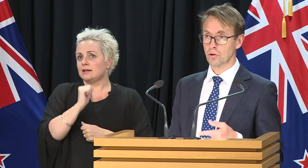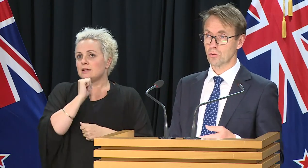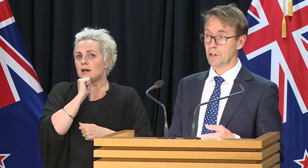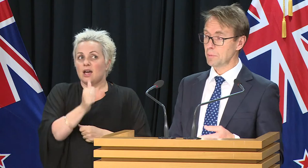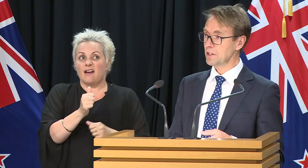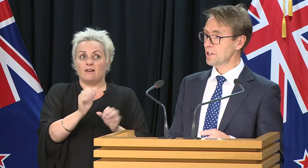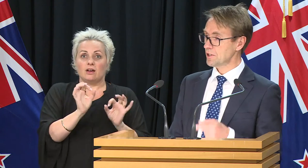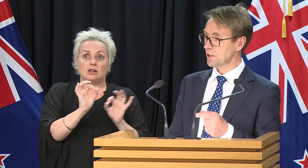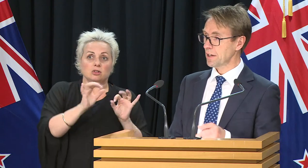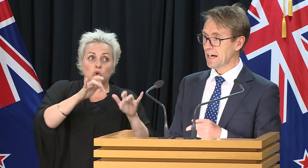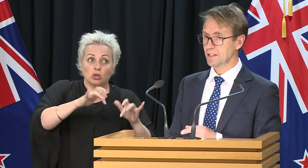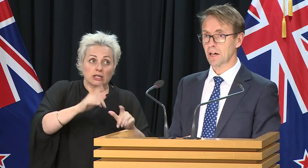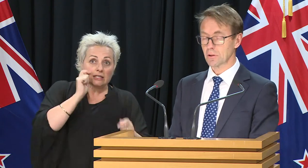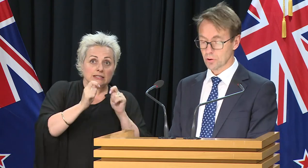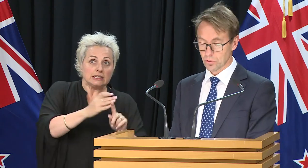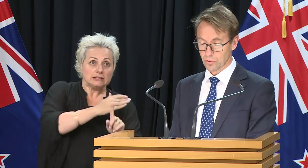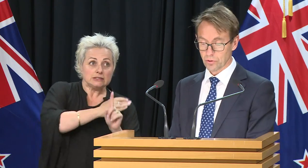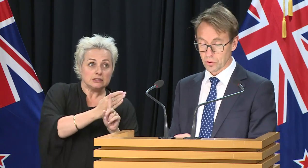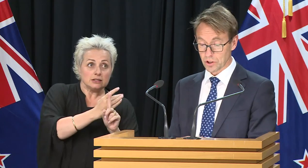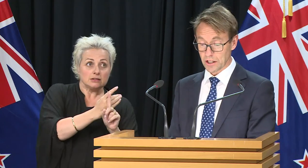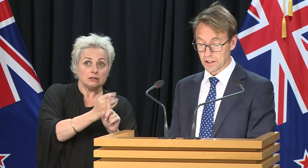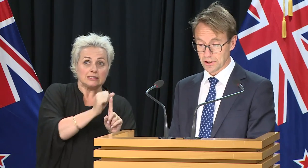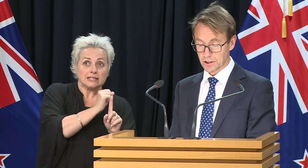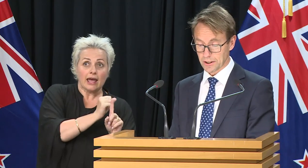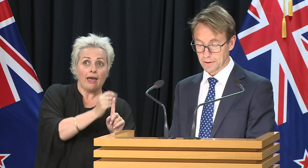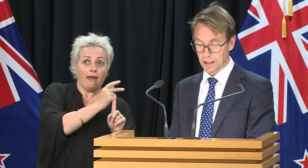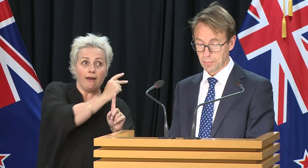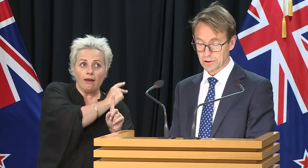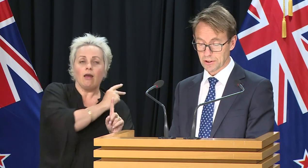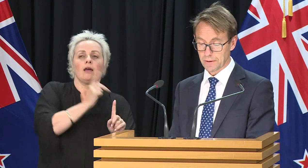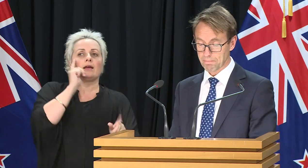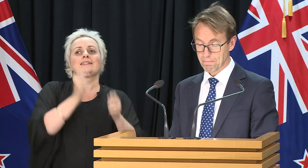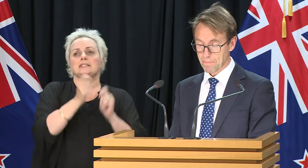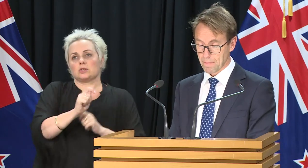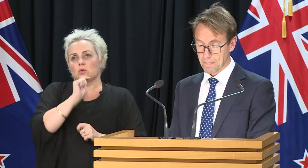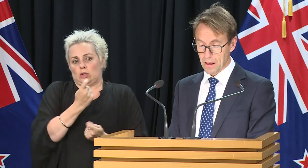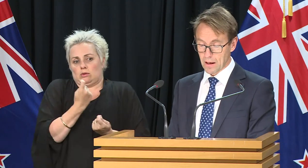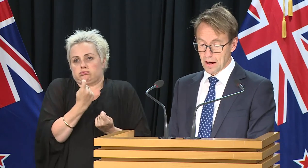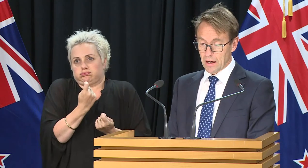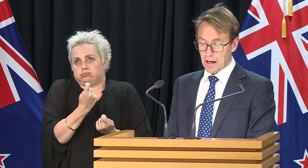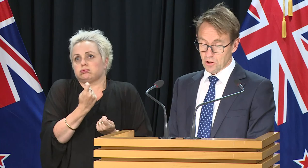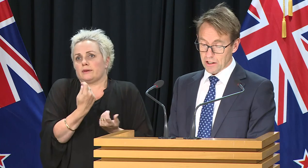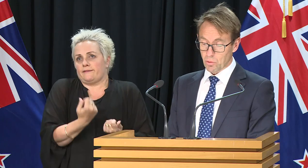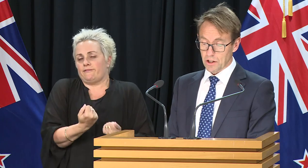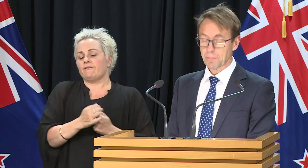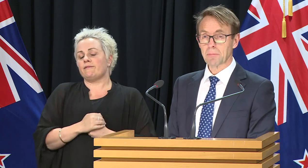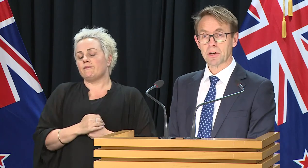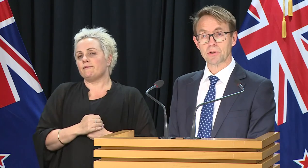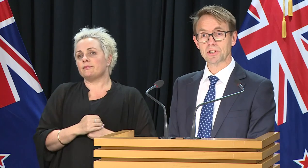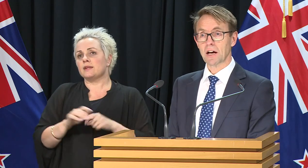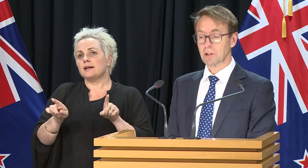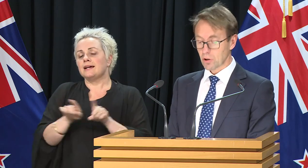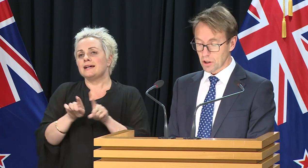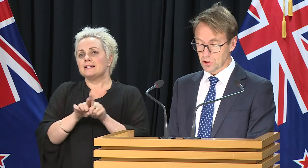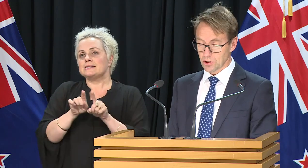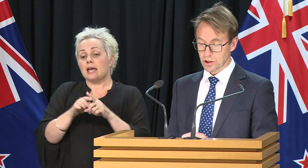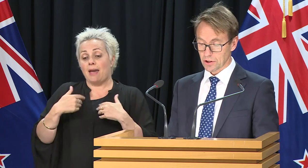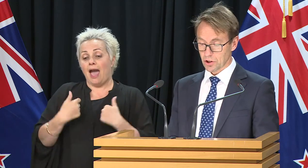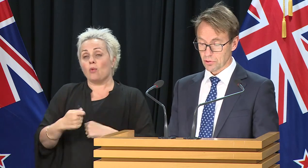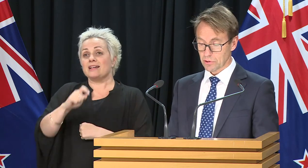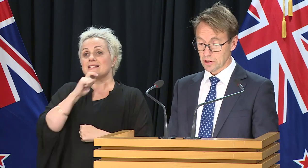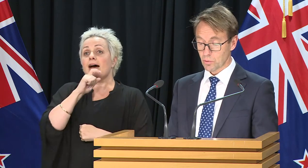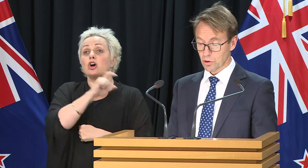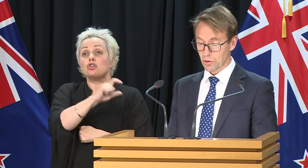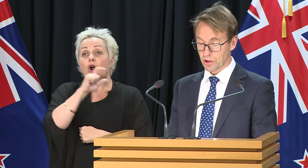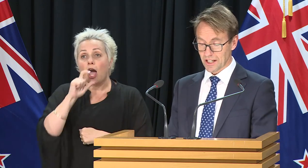or not already been tested in the last day or two through the routine testing that happens there. Likewise, public health staff in Christchurch